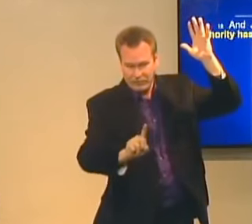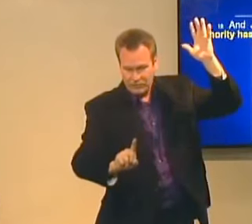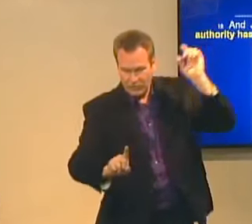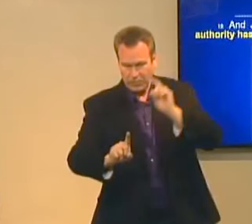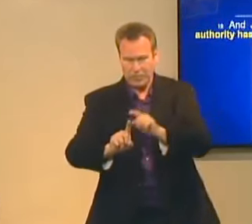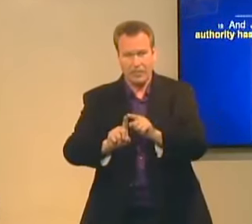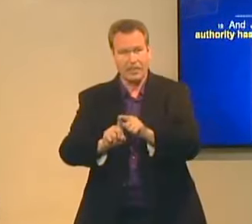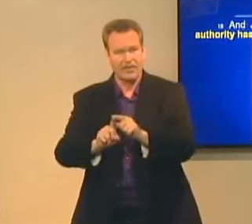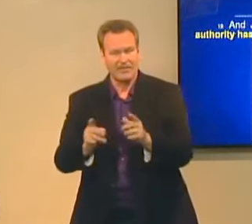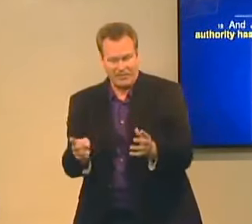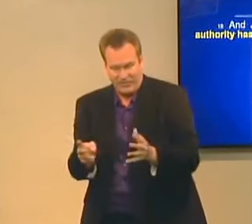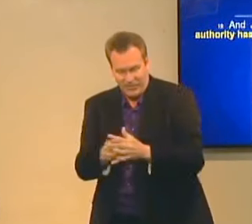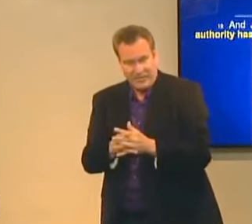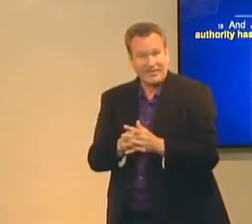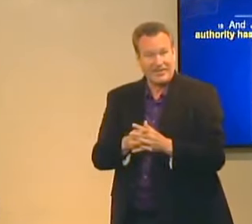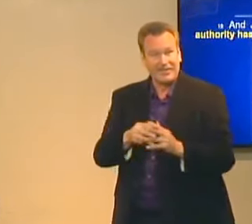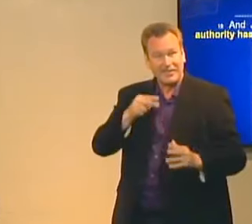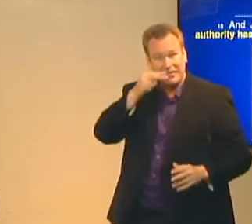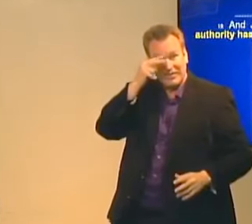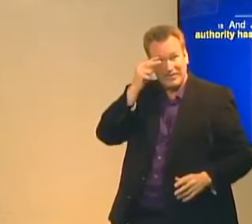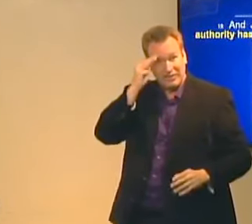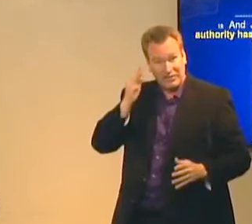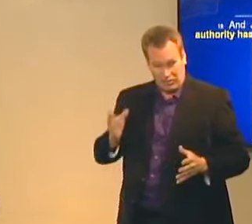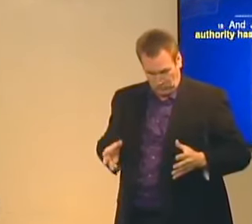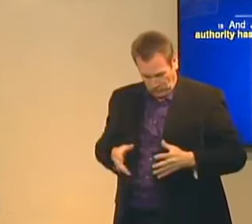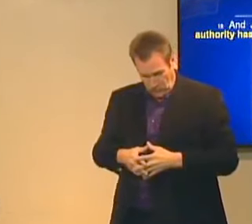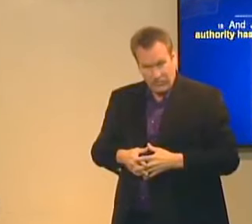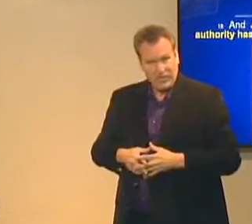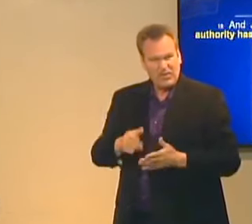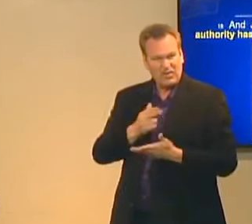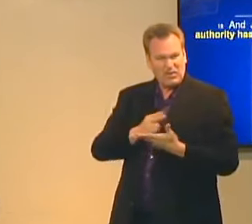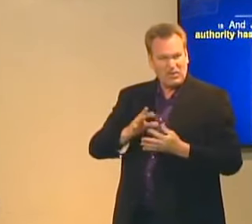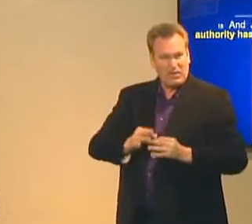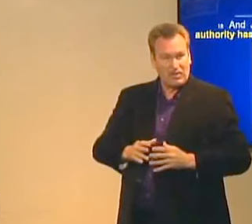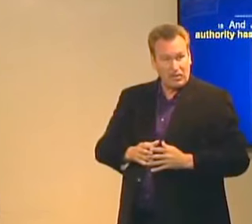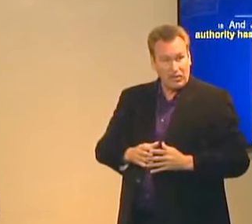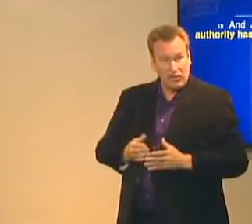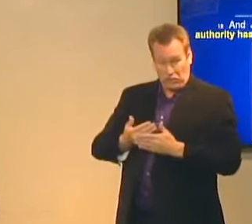It has all Jesus Christ. He was in the bosom of the Father. He came and He was born of virgin Mary.